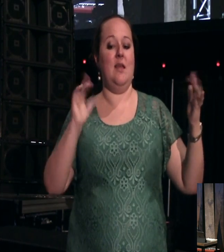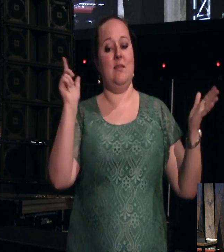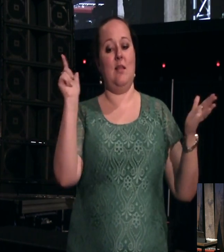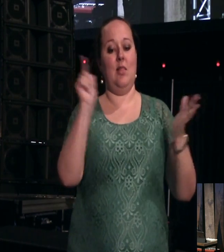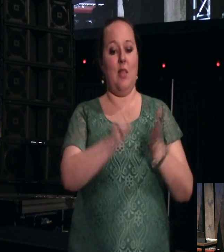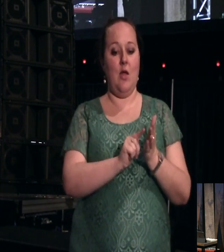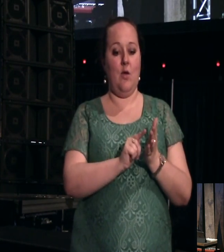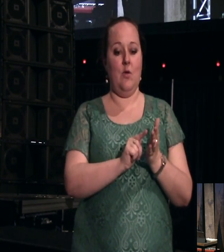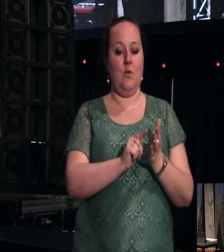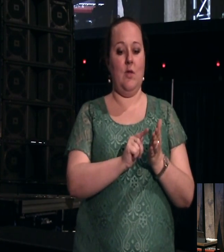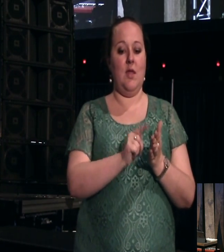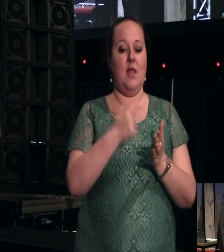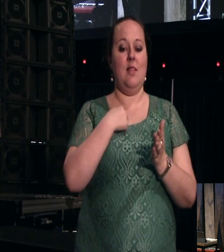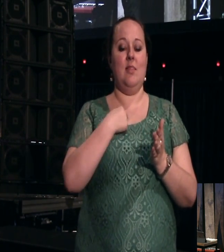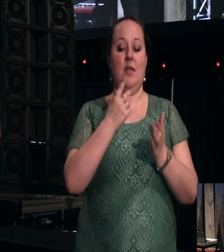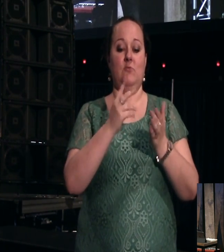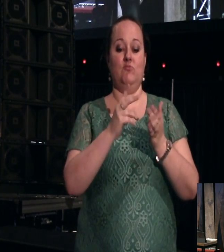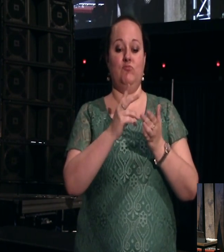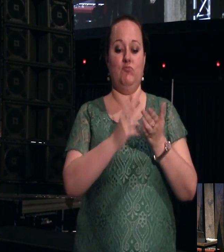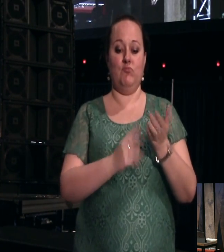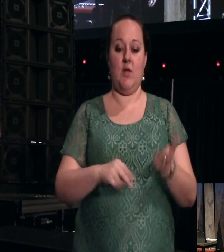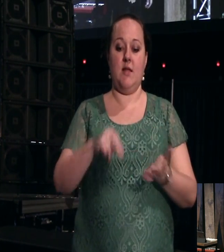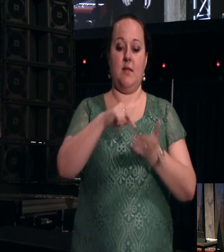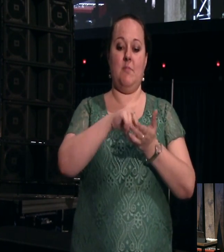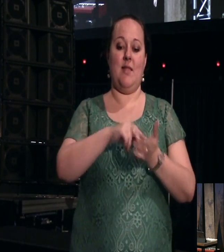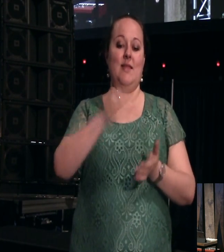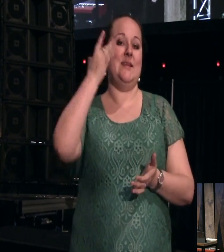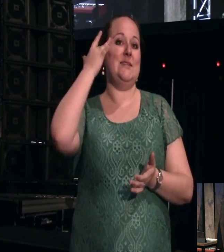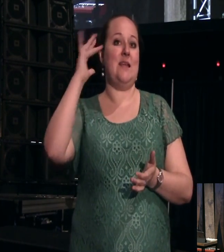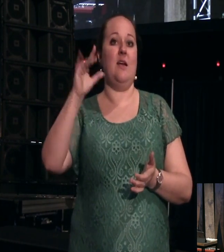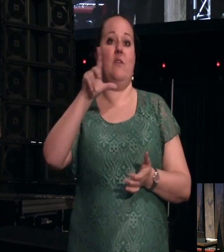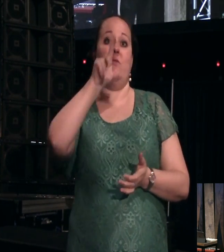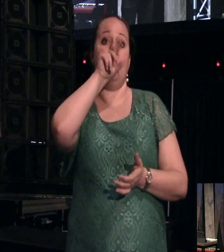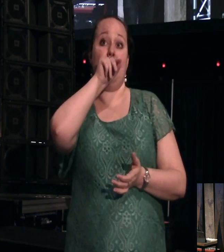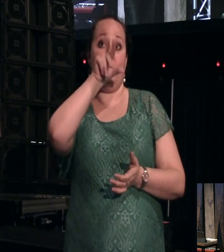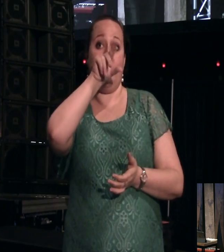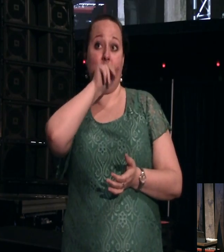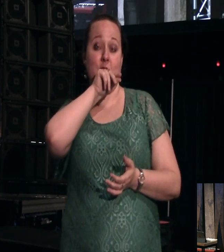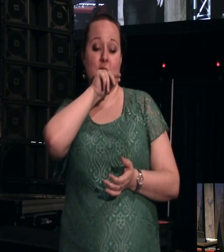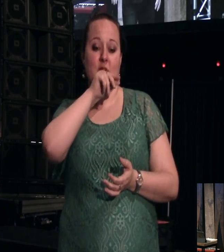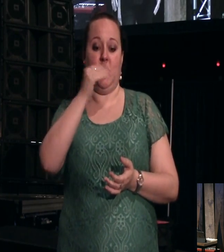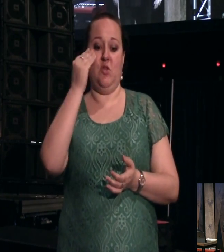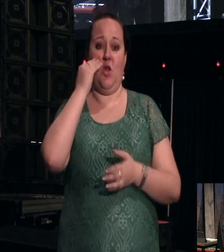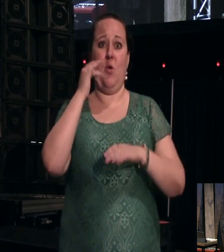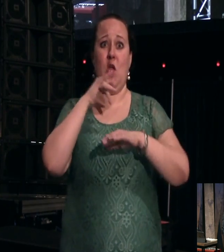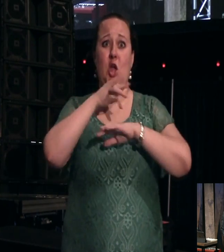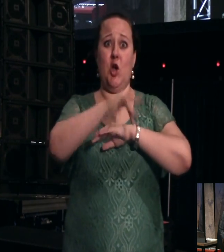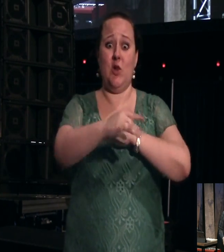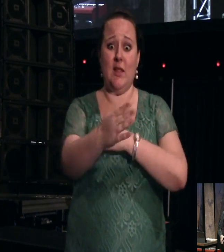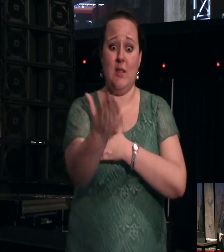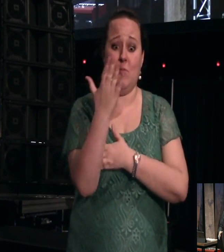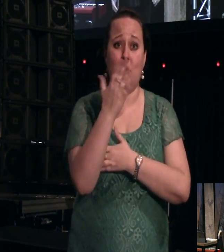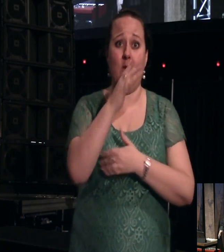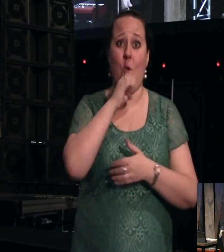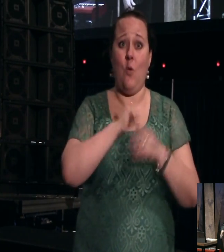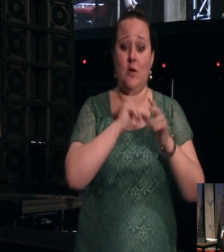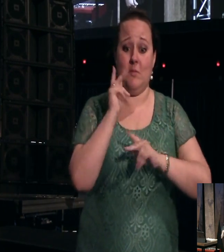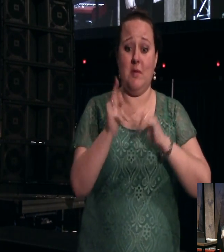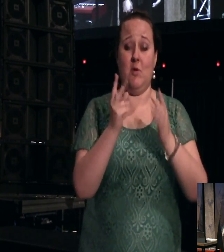It says, when the sound of the grinding is low and one rises up at the sound of a bird. You know